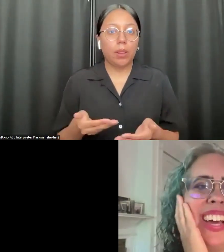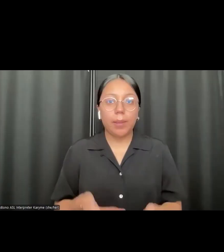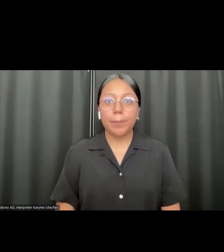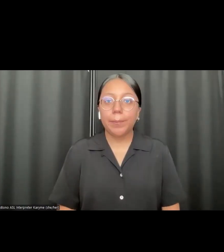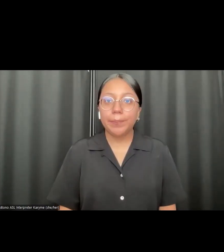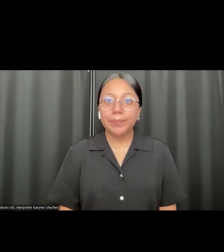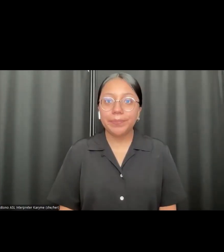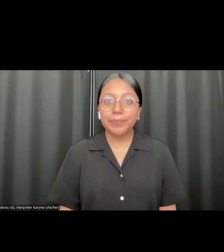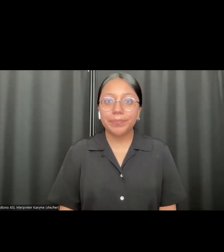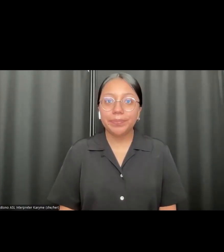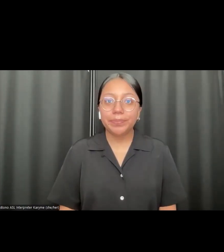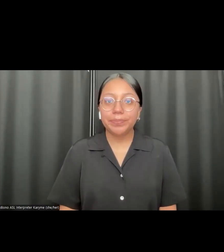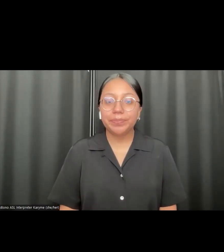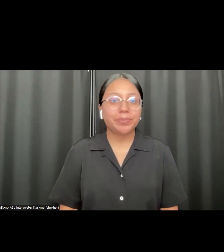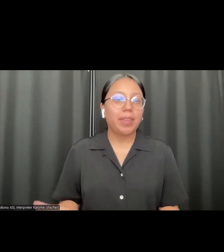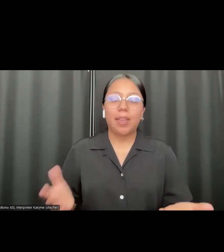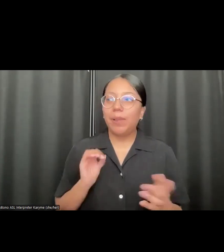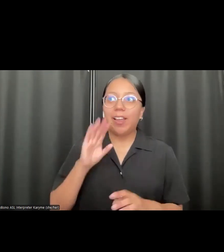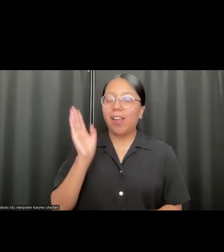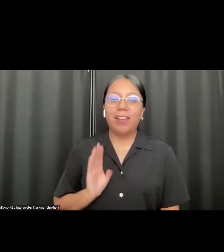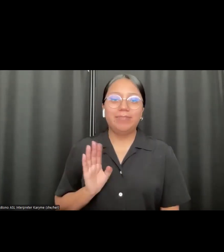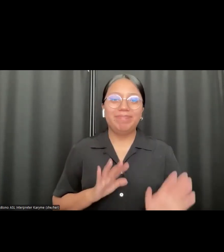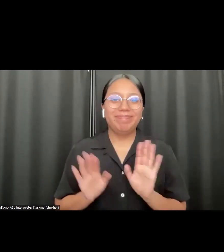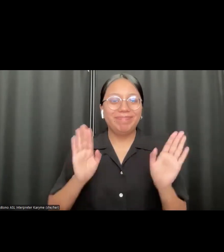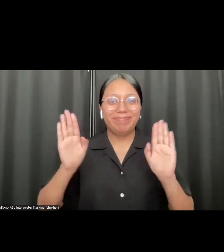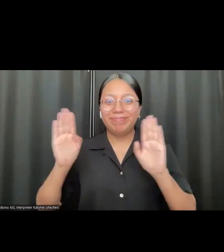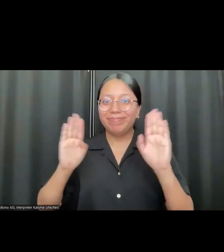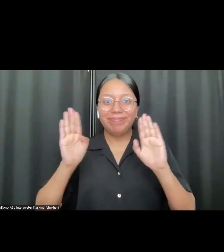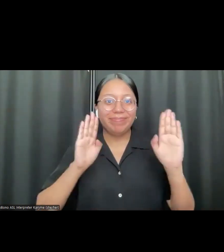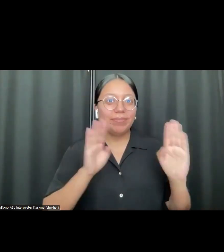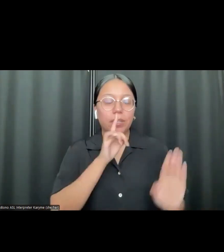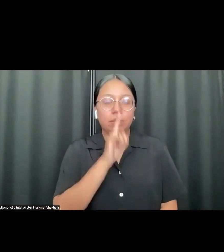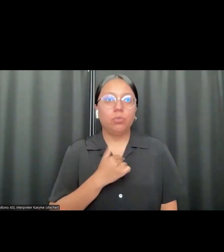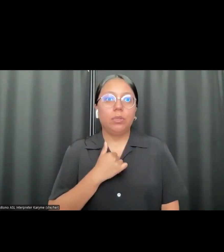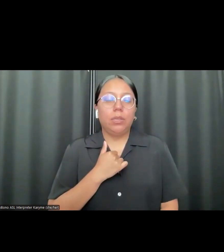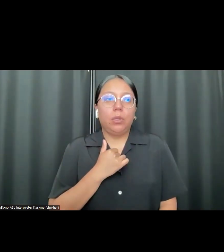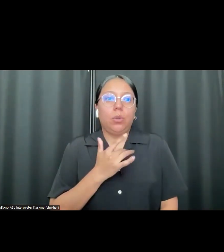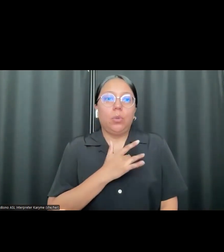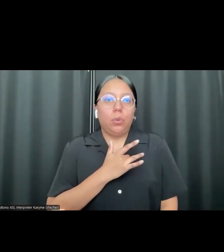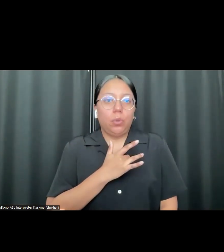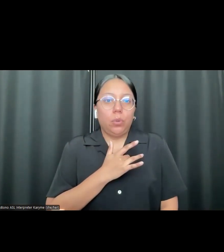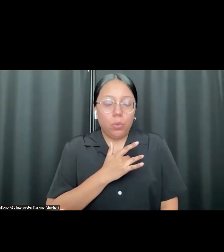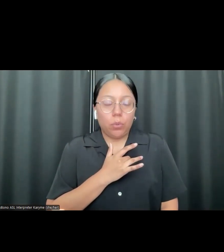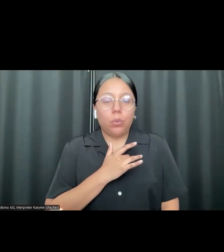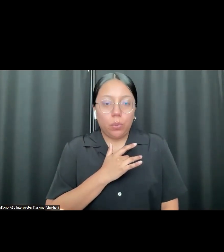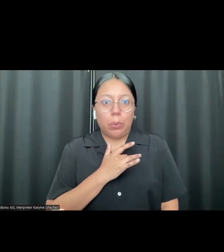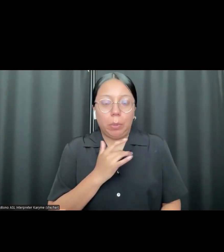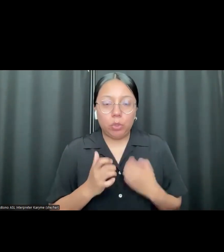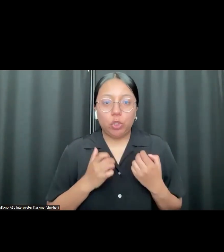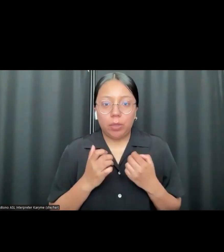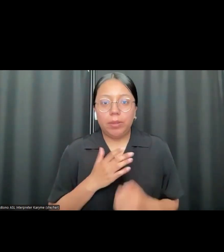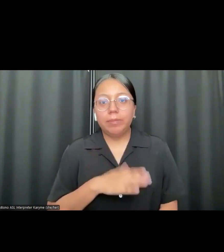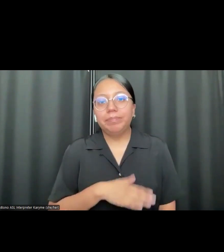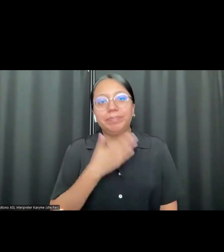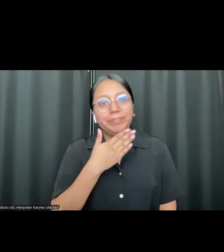Oh my God. Hi, everybody. That got me really emotional. Thank you, Amy. Thank you, Moya.